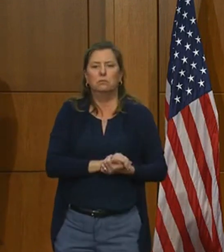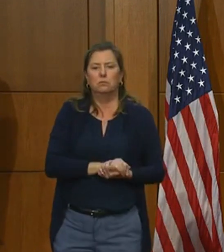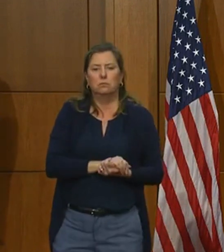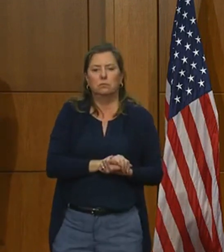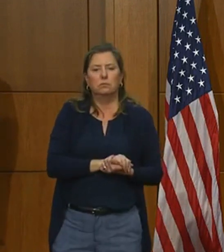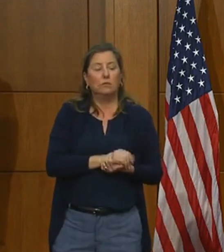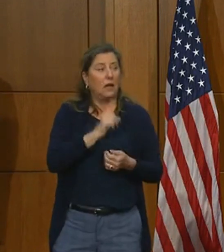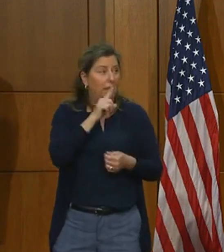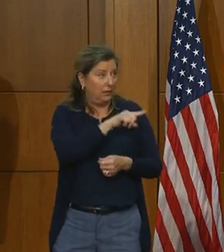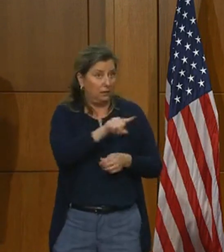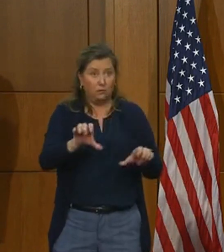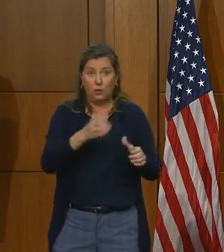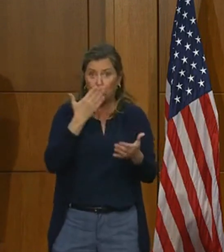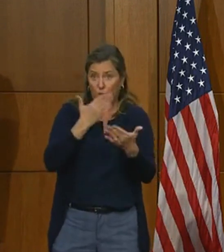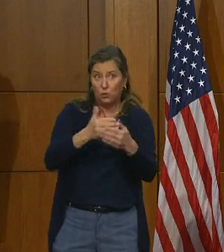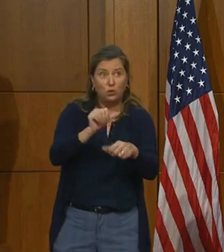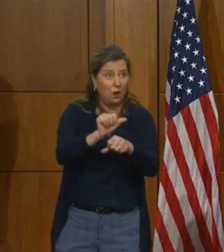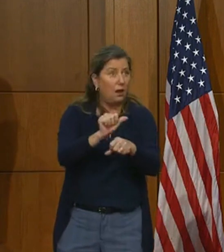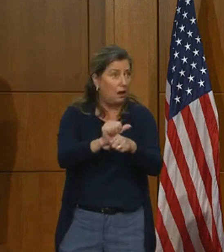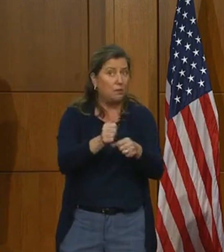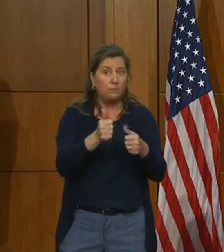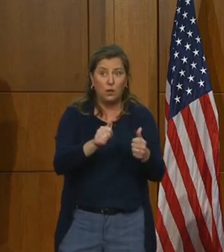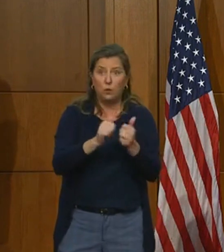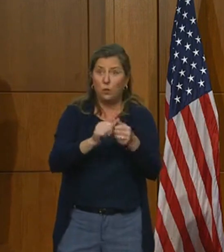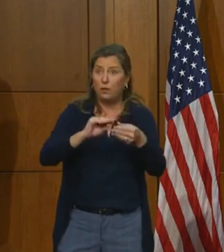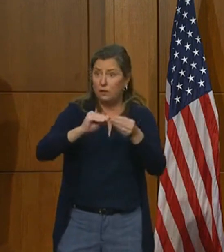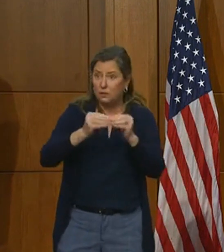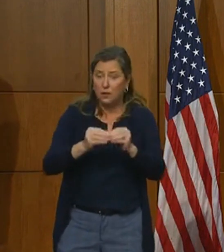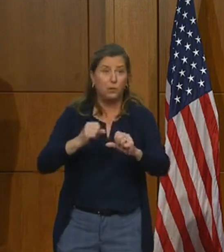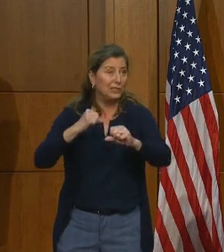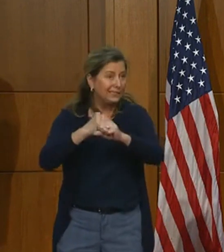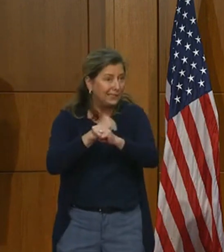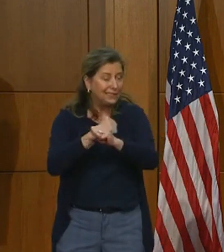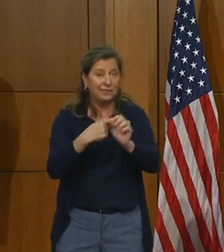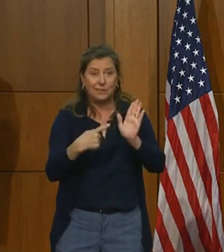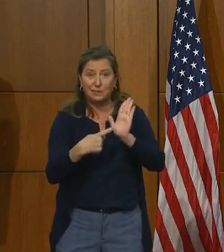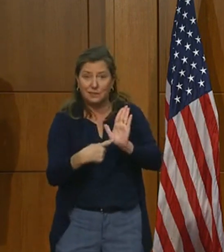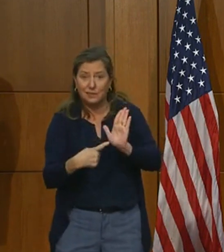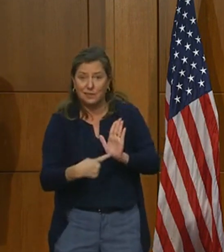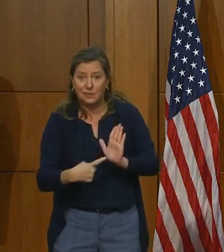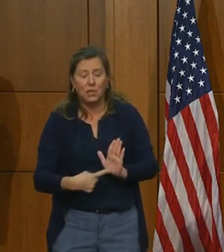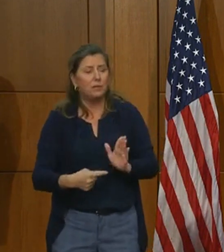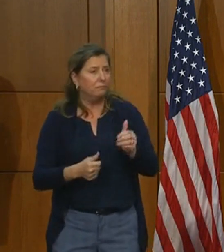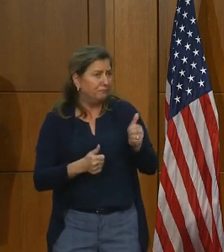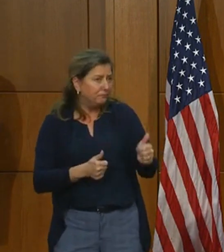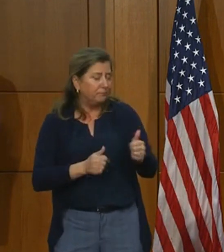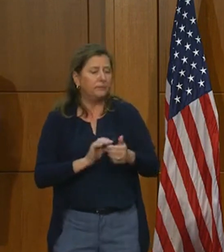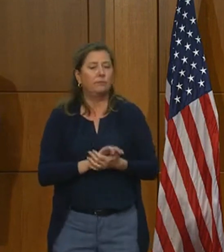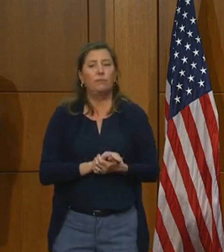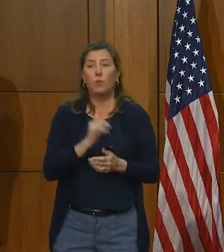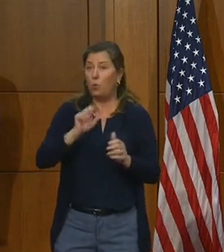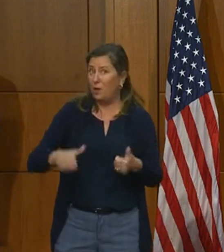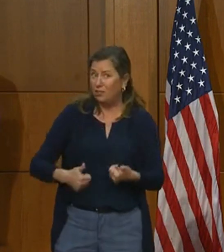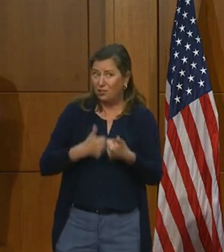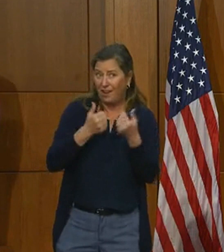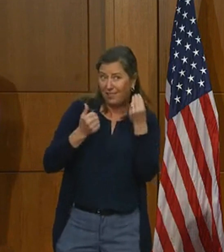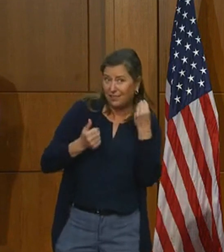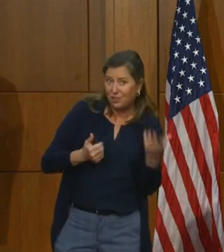done a good job with the data and statistics. One of the challenges,